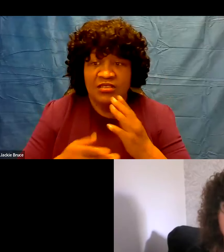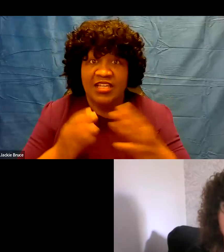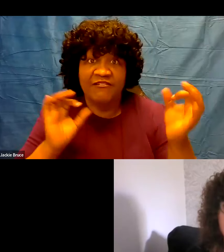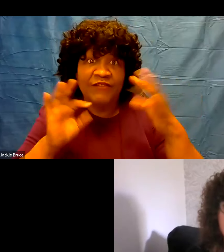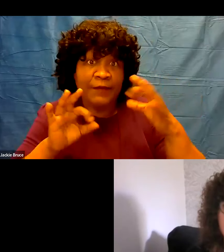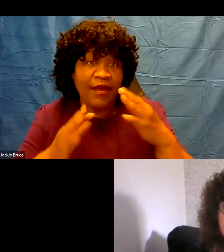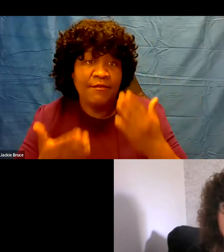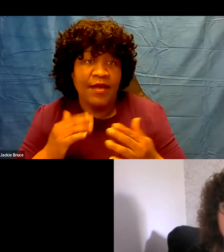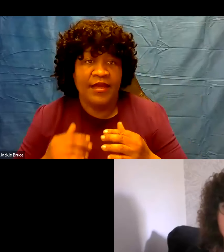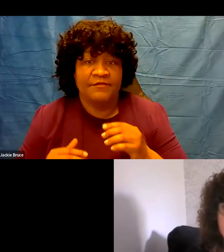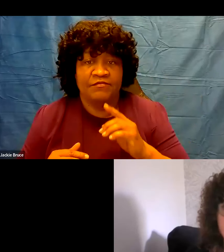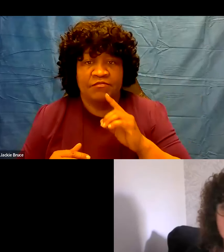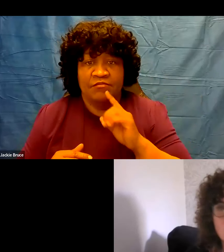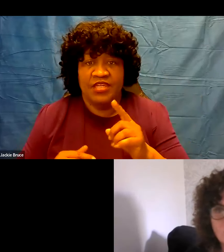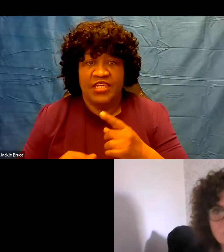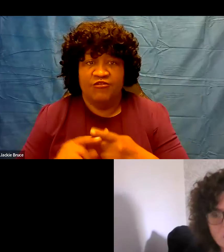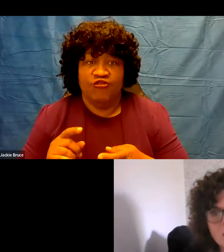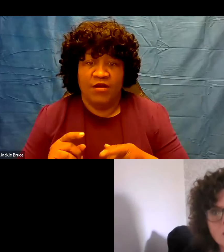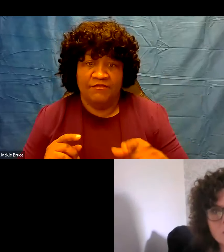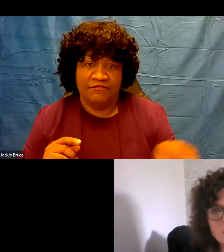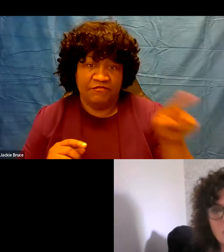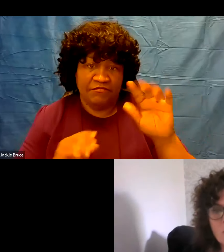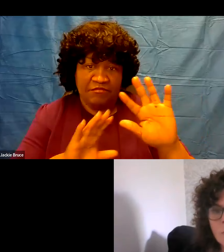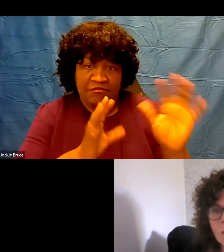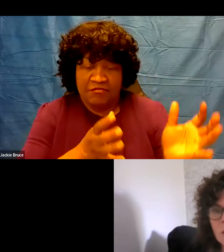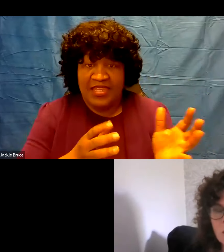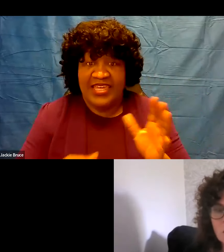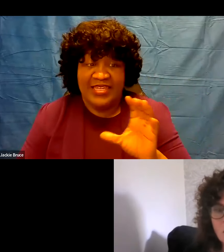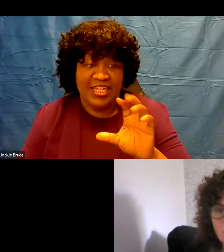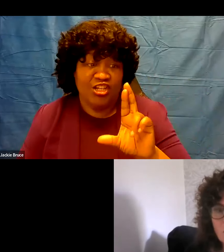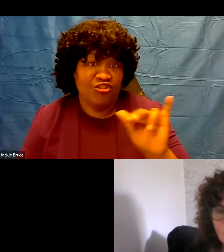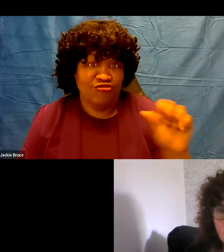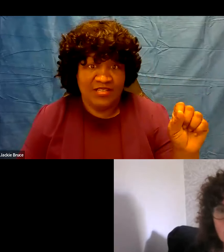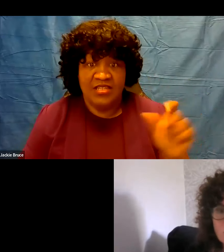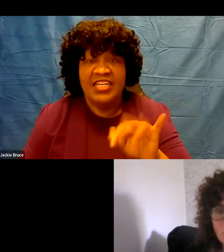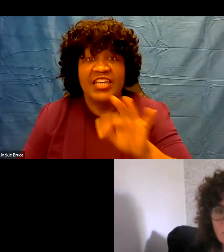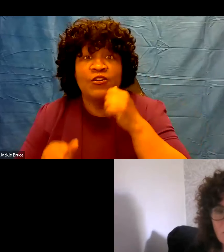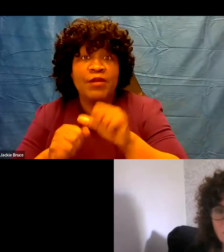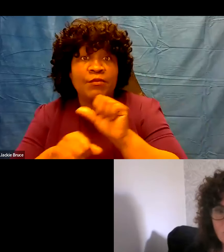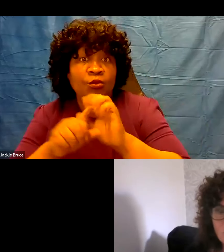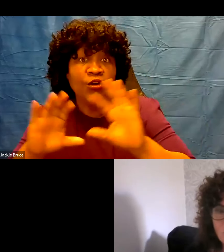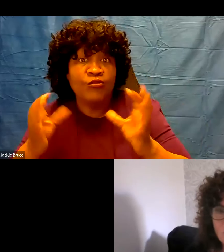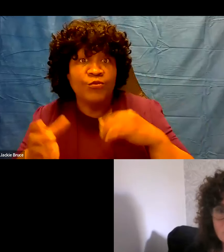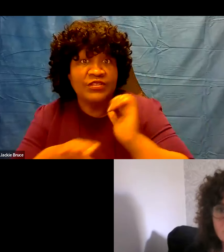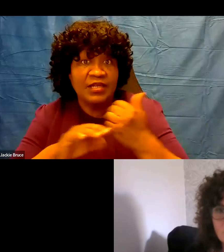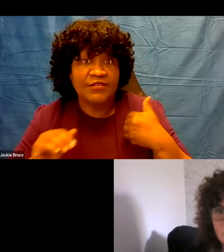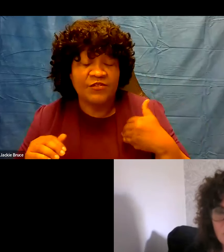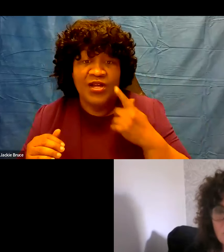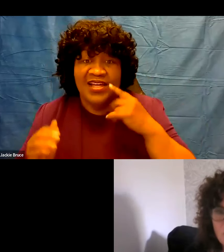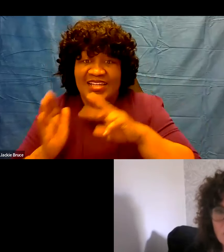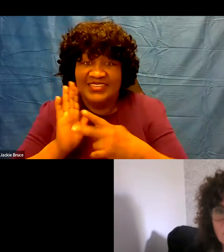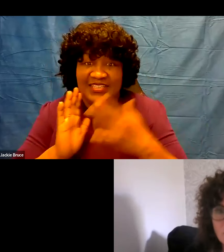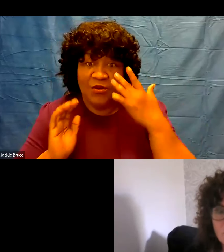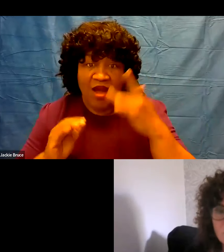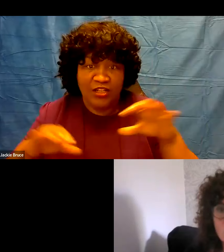feedback might be by the CRIS. So, and if you all remember, the work groups that we've established are intended to do